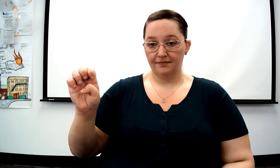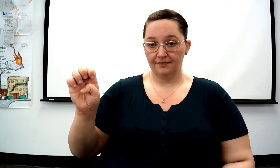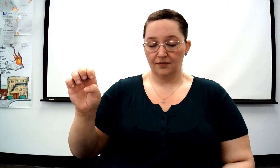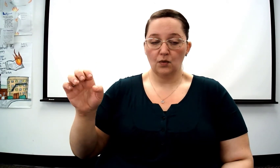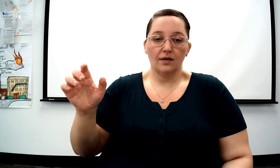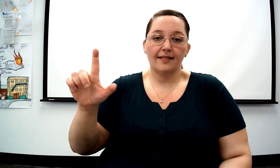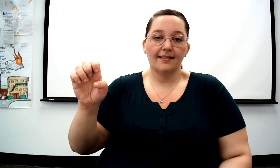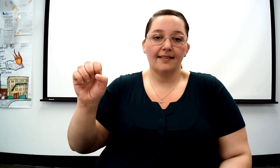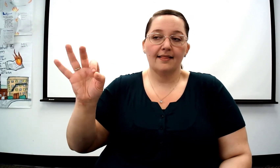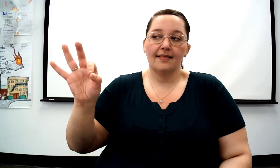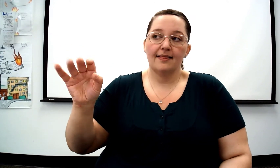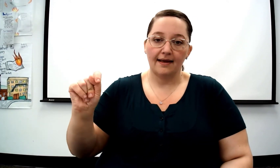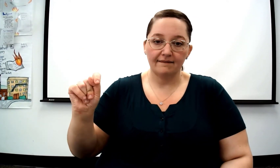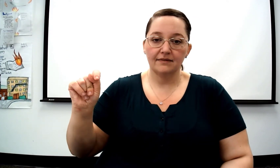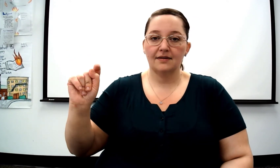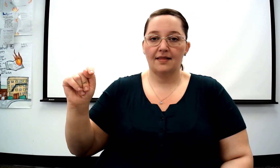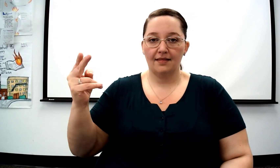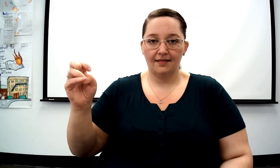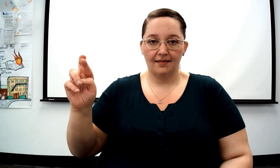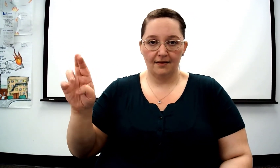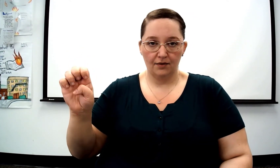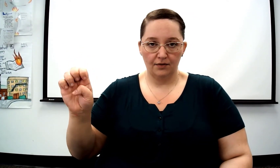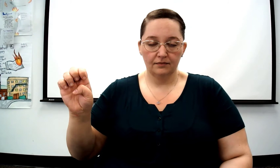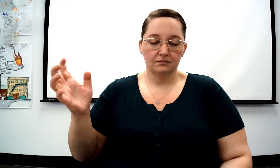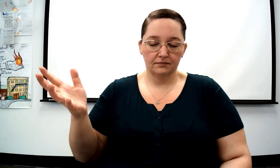leave there, or I left it there.